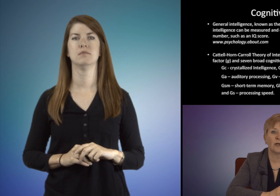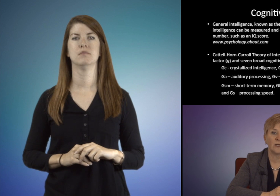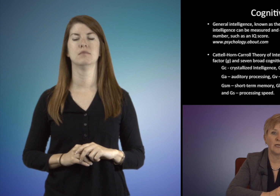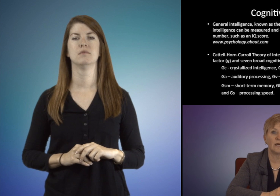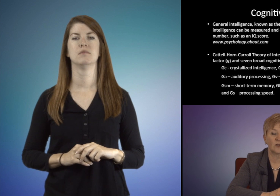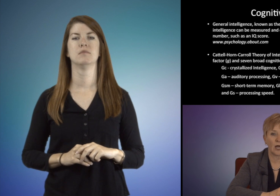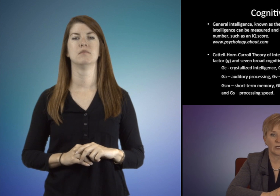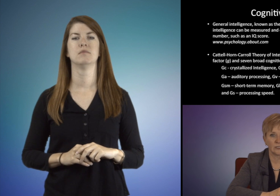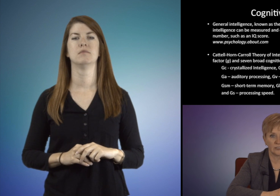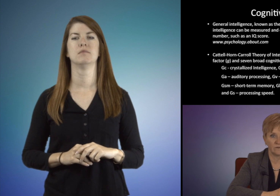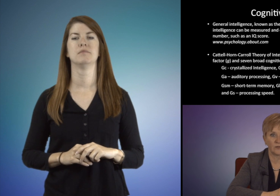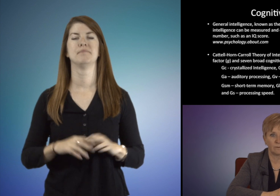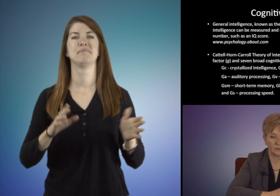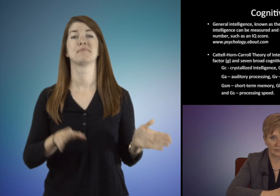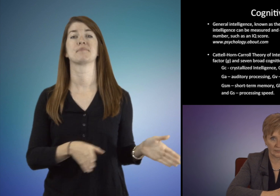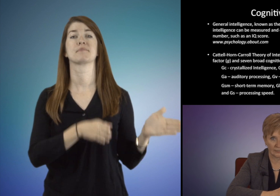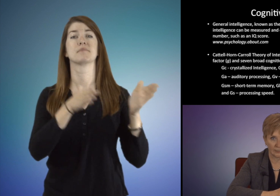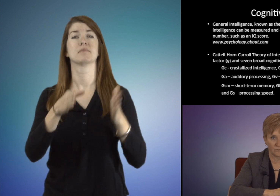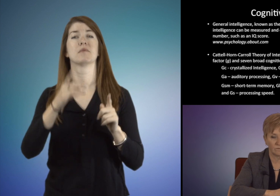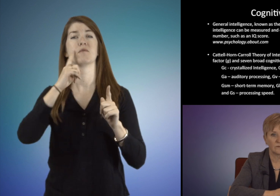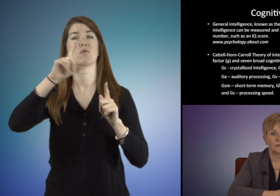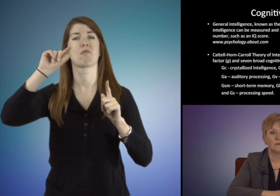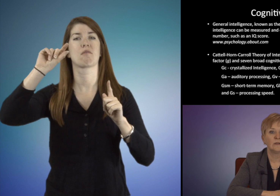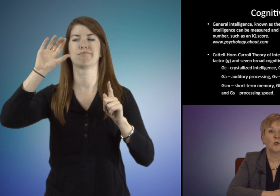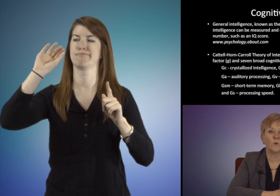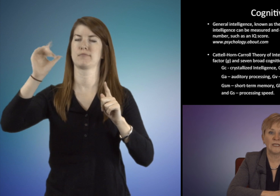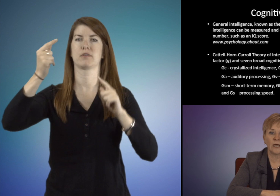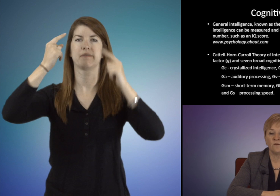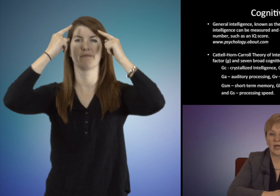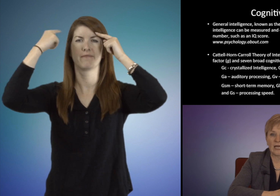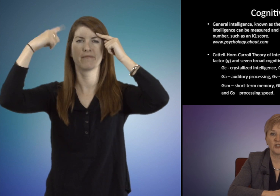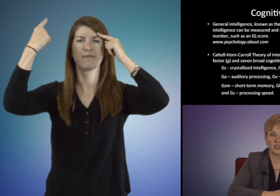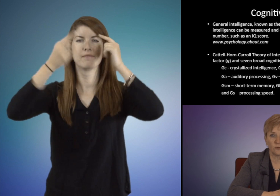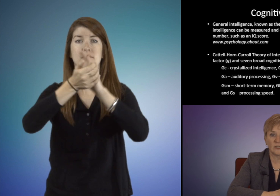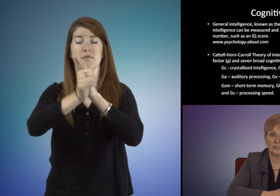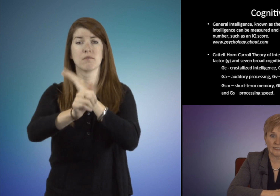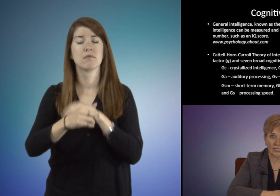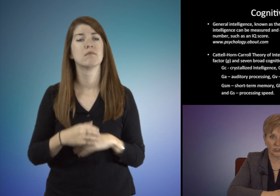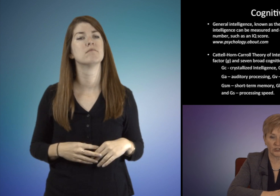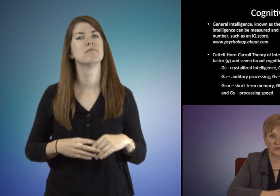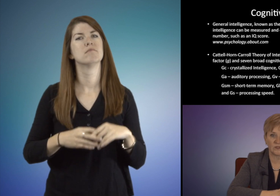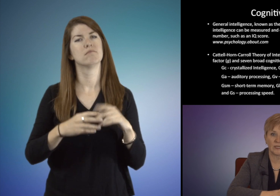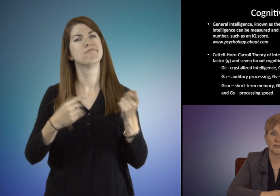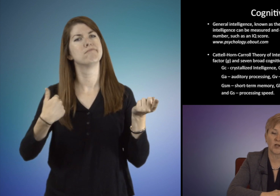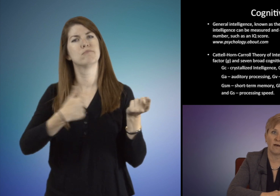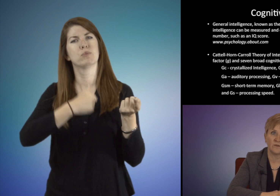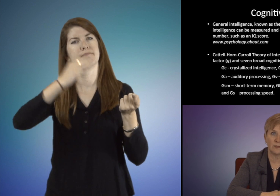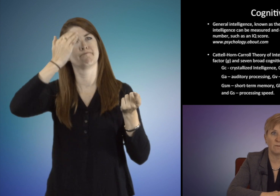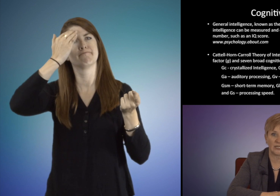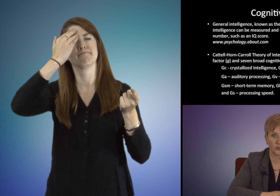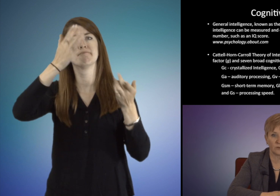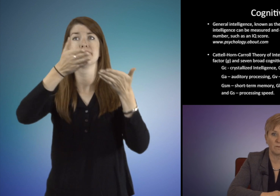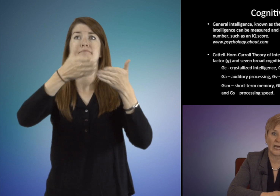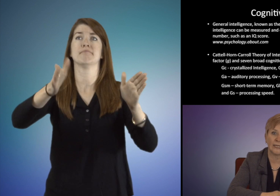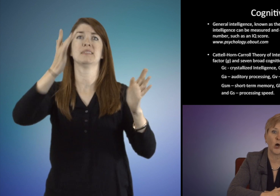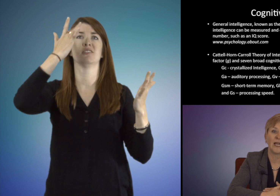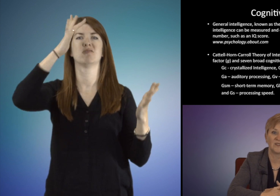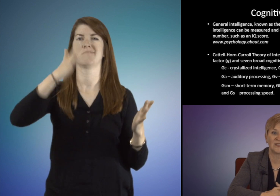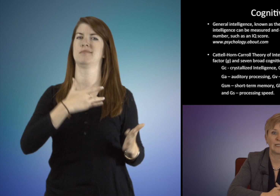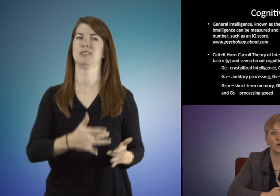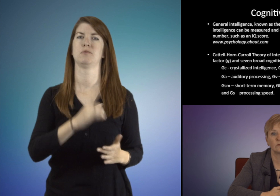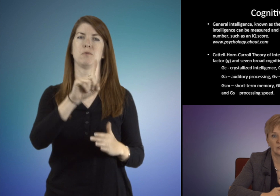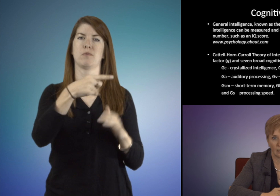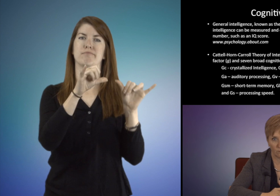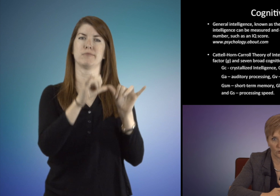In the area of cognitive ability, we know that general intelligence is often measured by